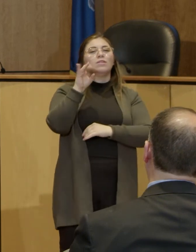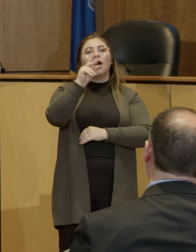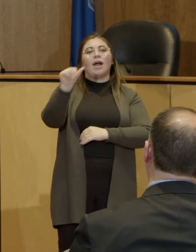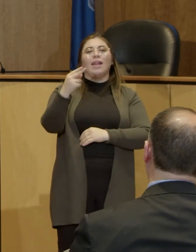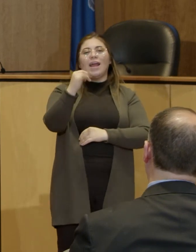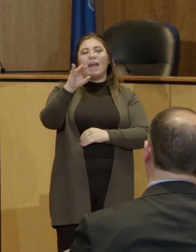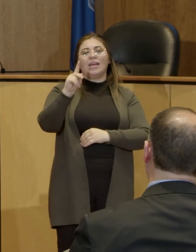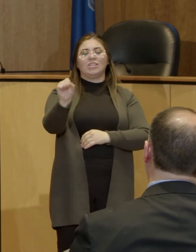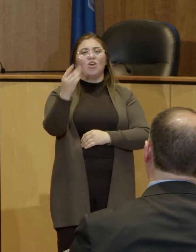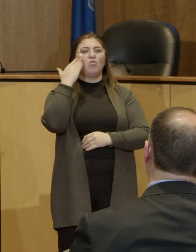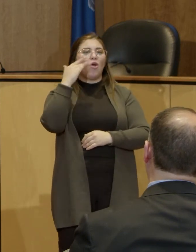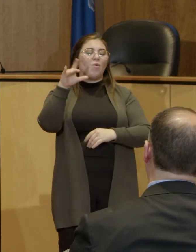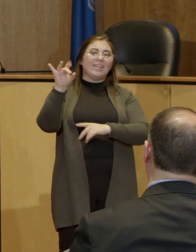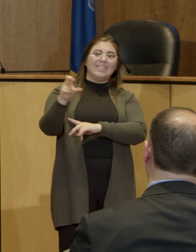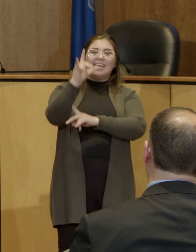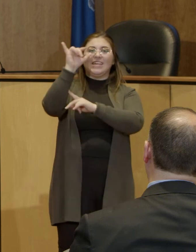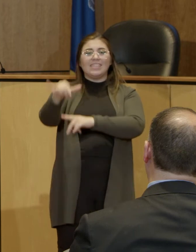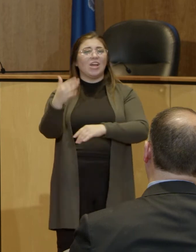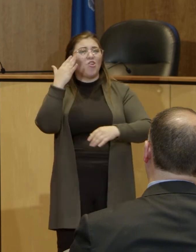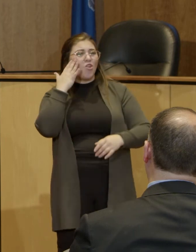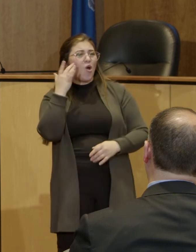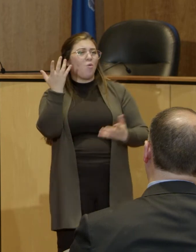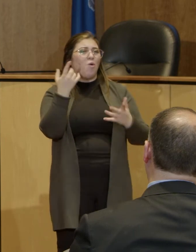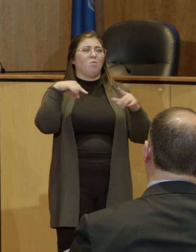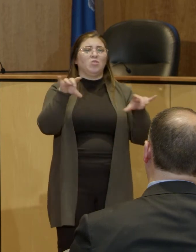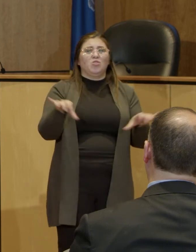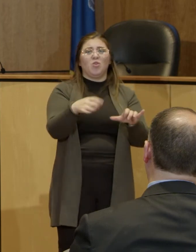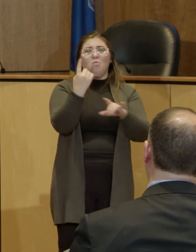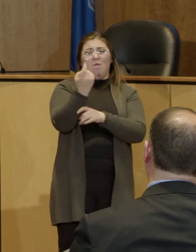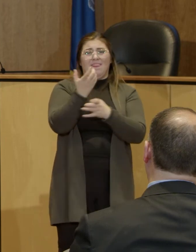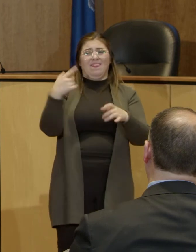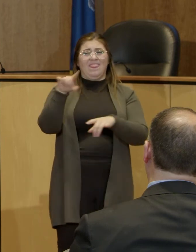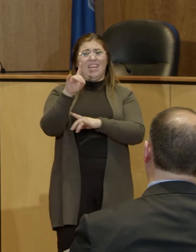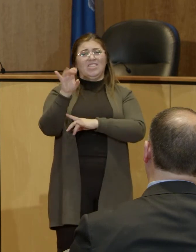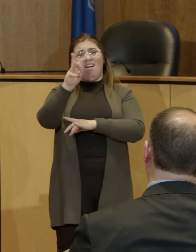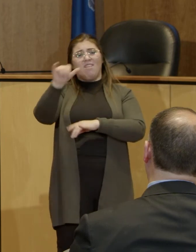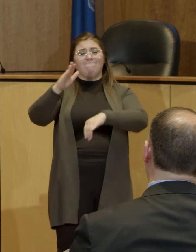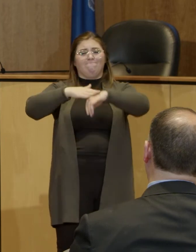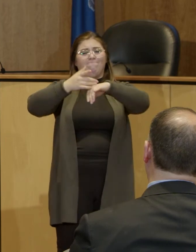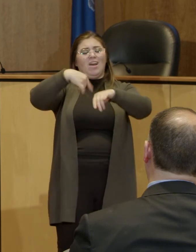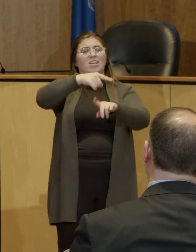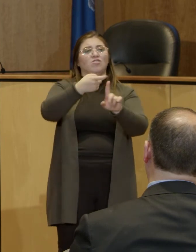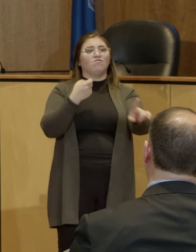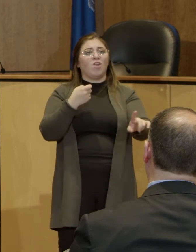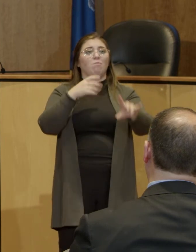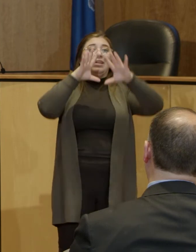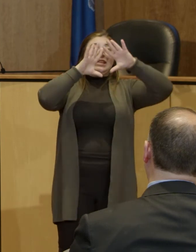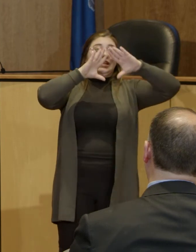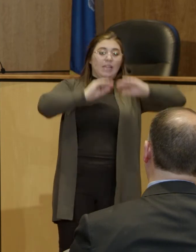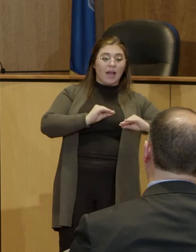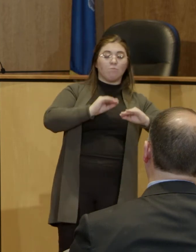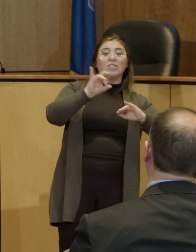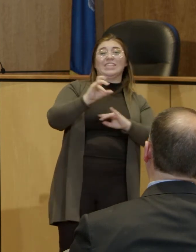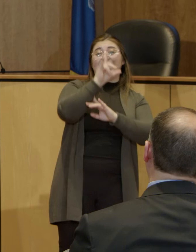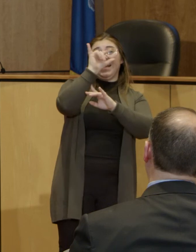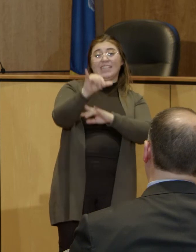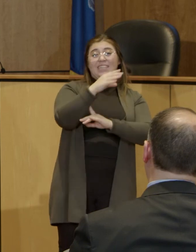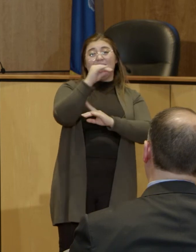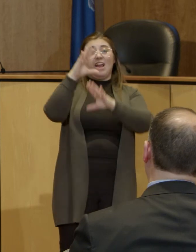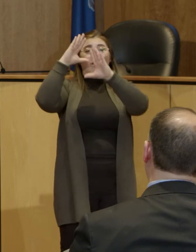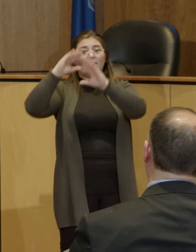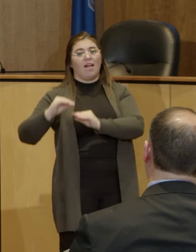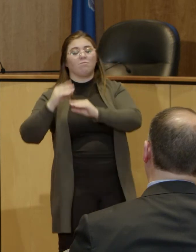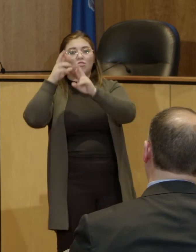up this idea of dignity, and one thing that she cautions us from is collapsing dignity and